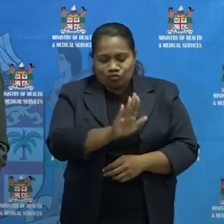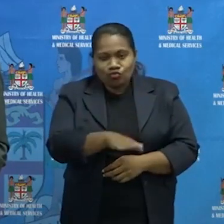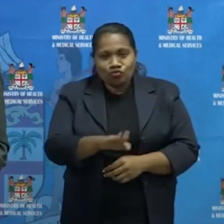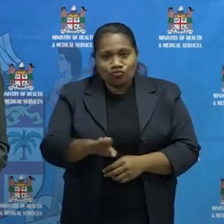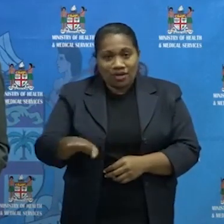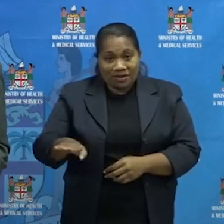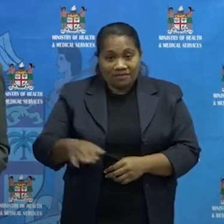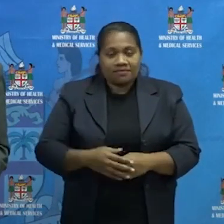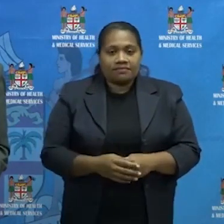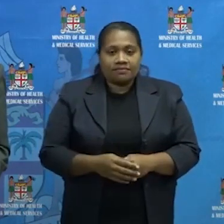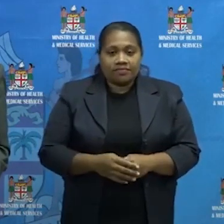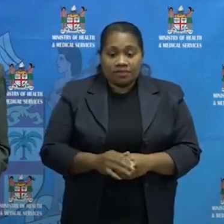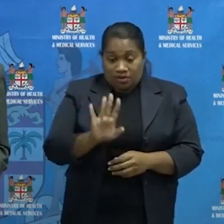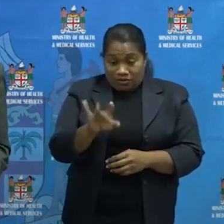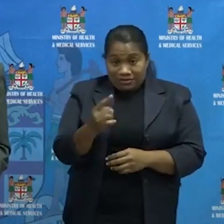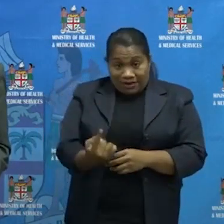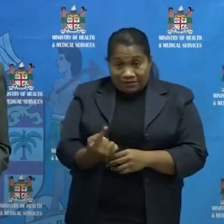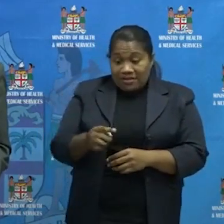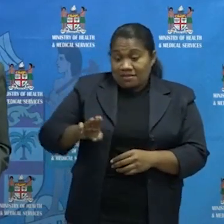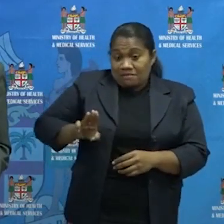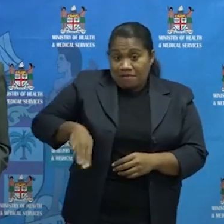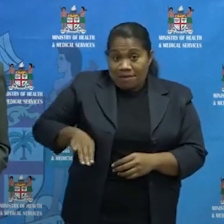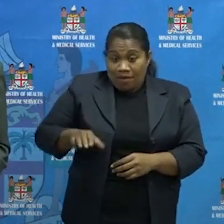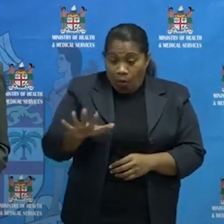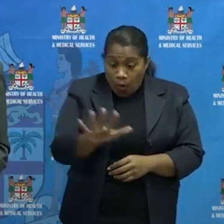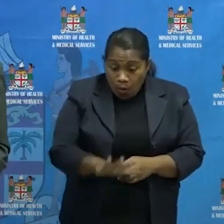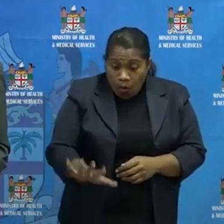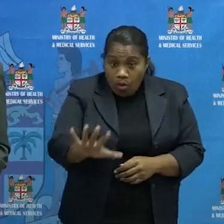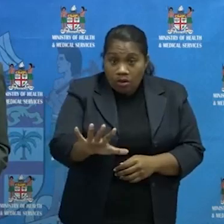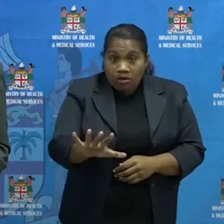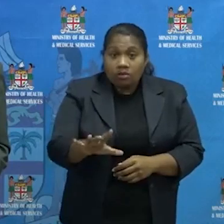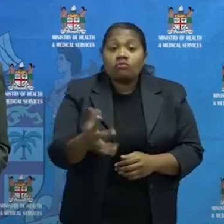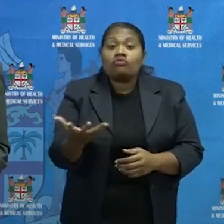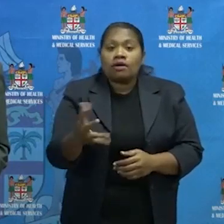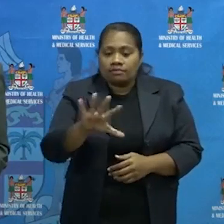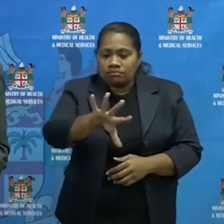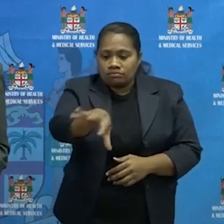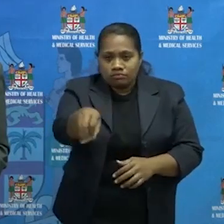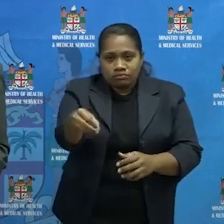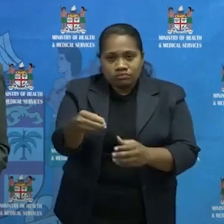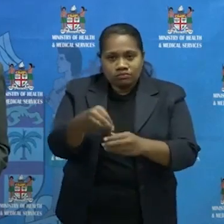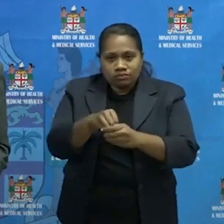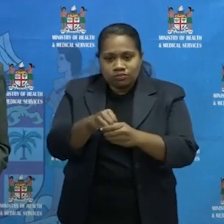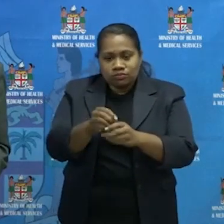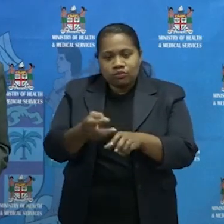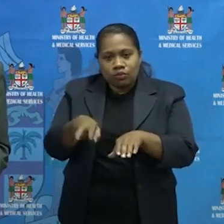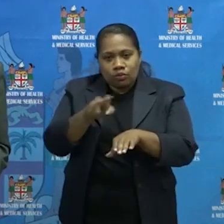She and all members of her household are all securely in isolation in Navua Hospital.